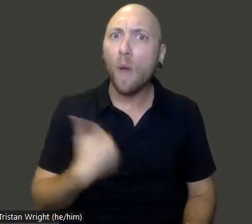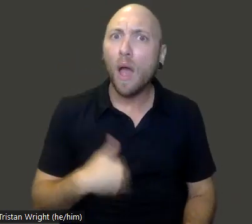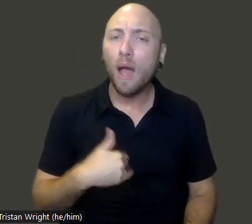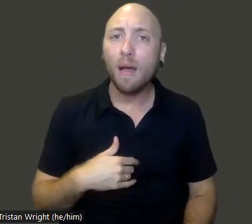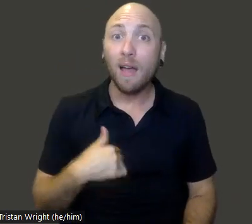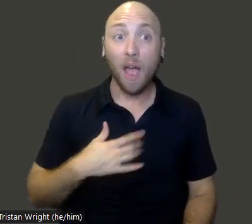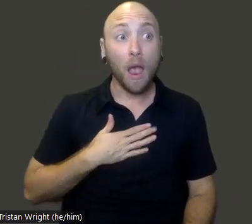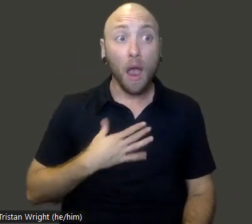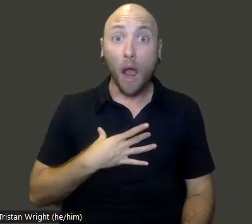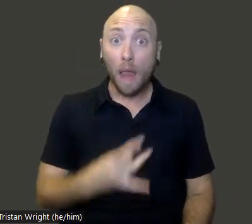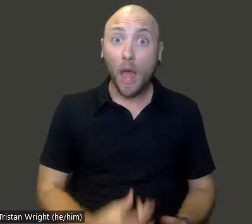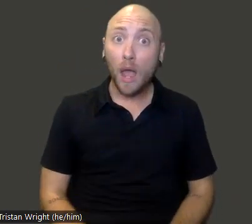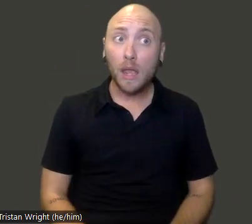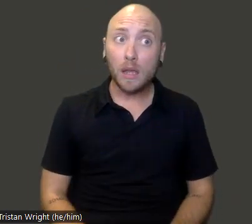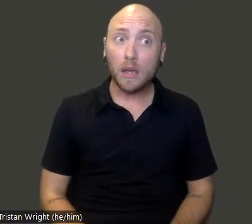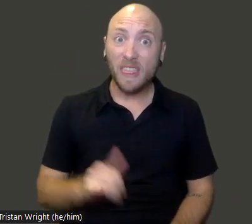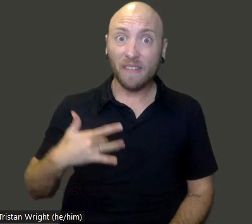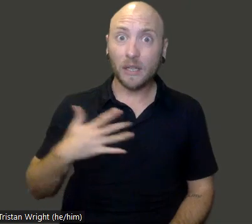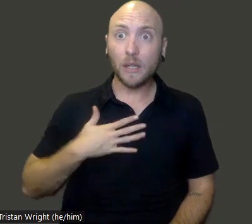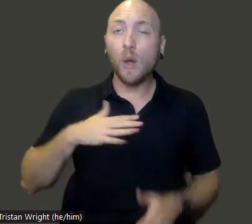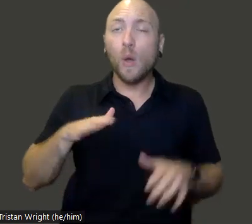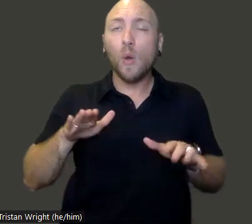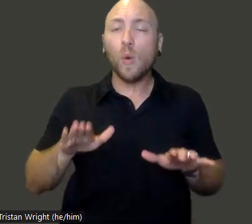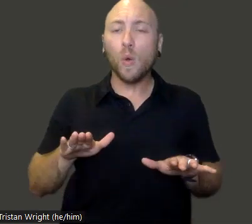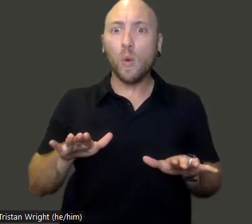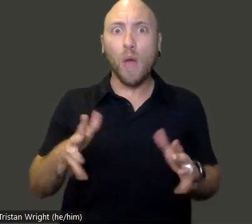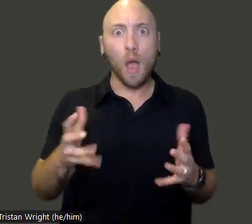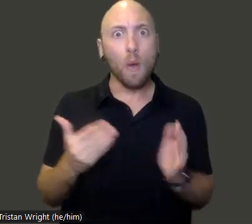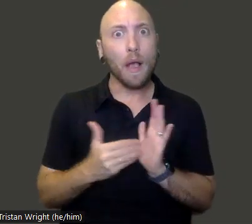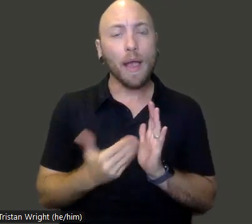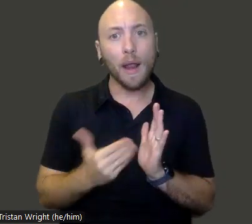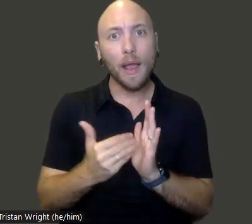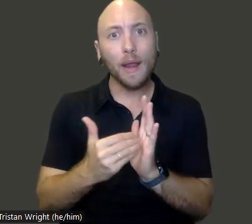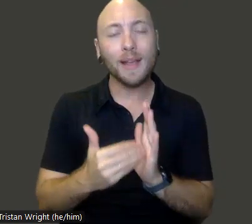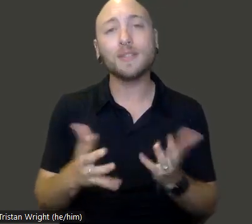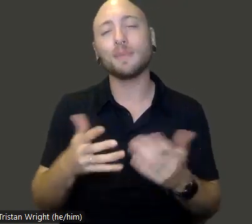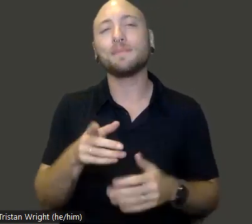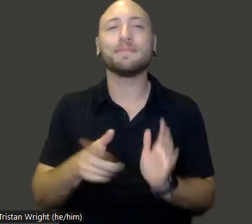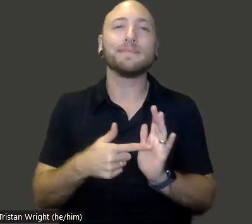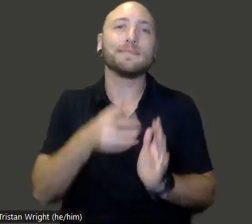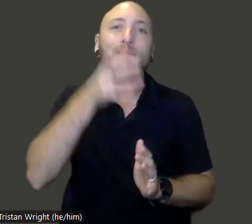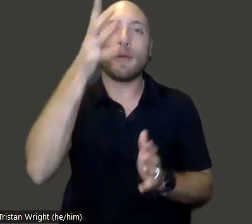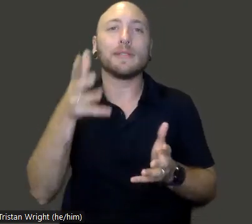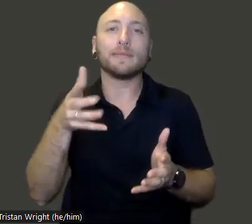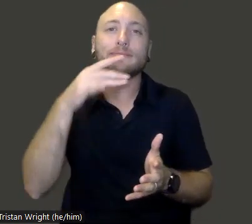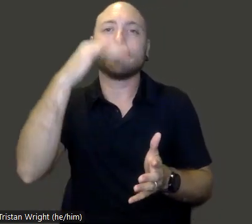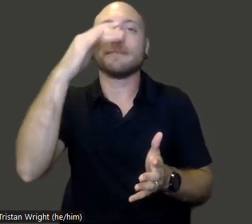feeling, and I wanted more of that. So you know, my parents would leave money out sometimes, so I would take